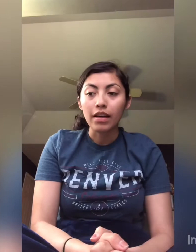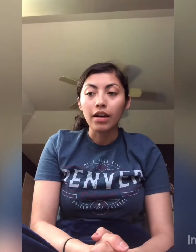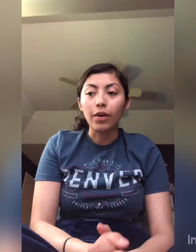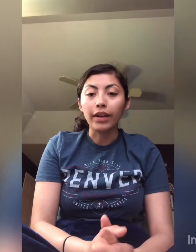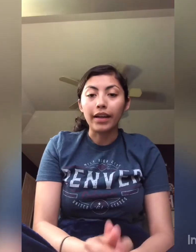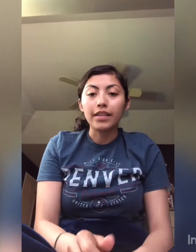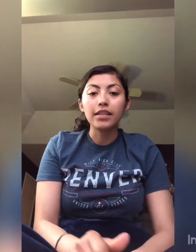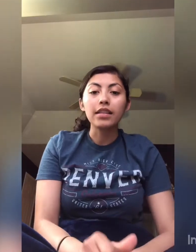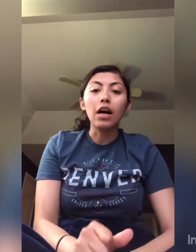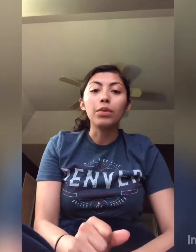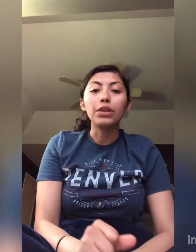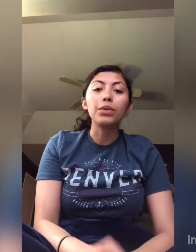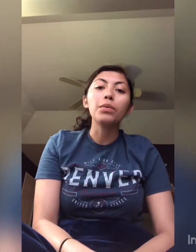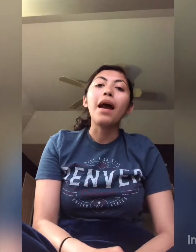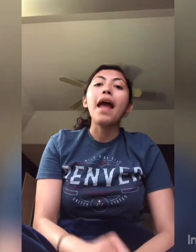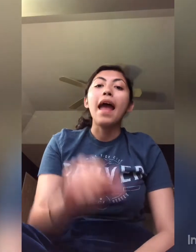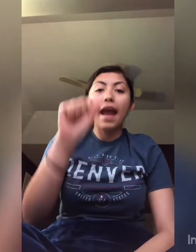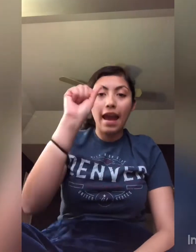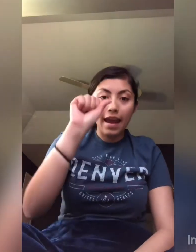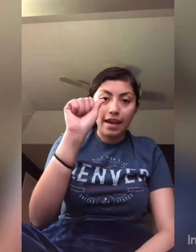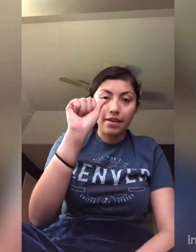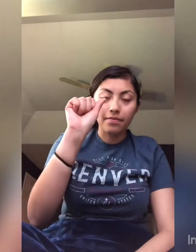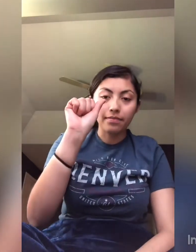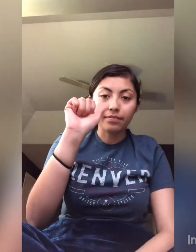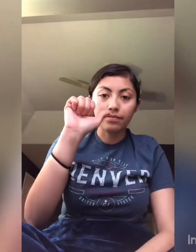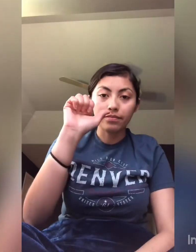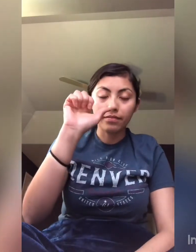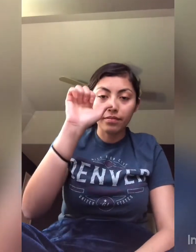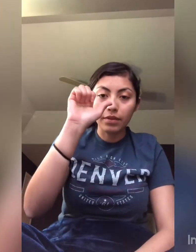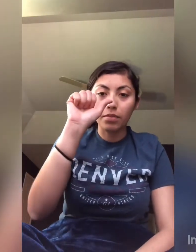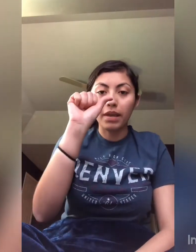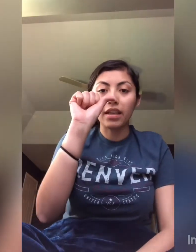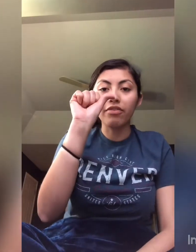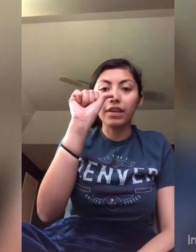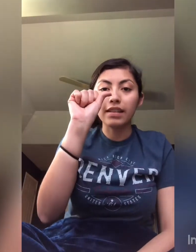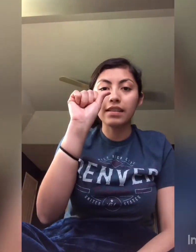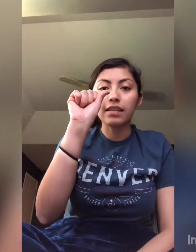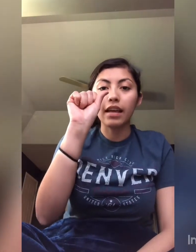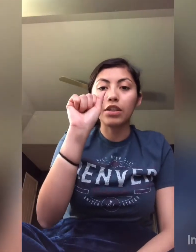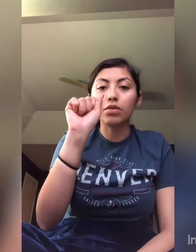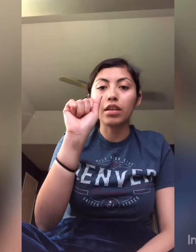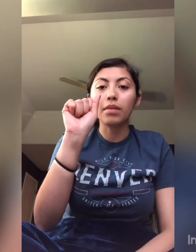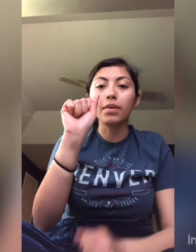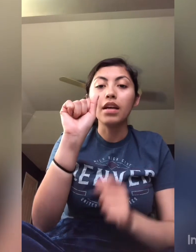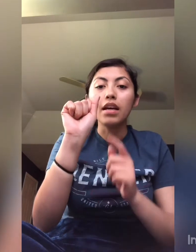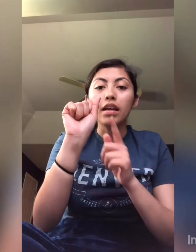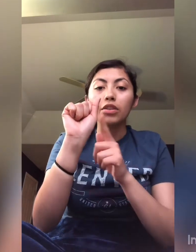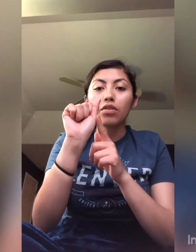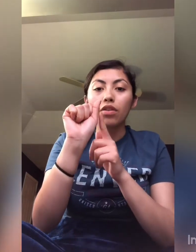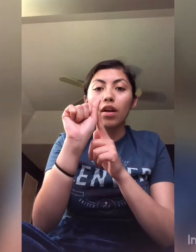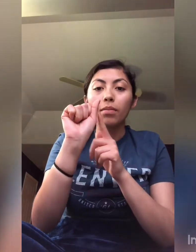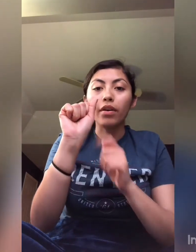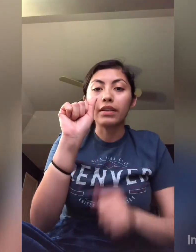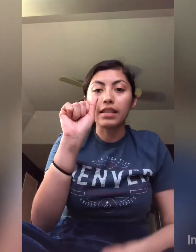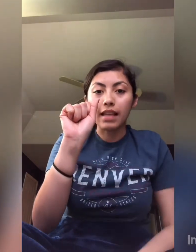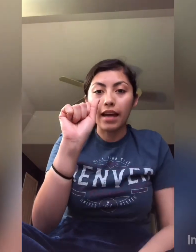Okay, this is how we do A. You make a fist and you keep your thumb on the sign.